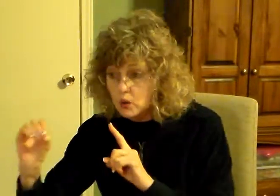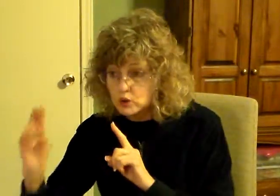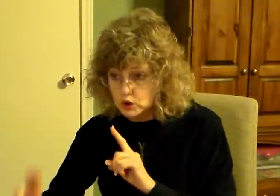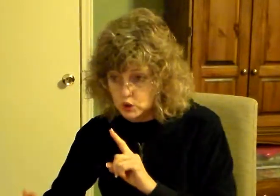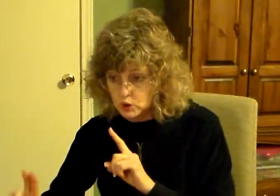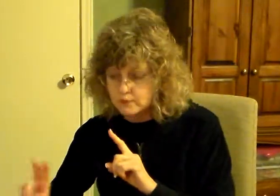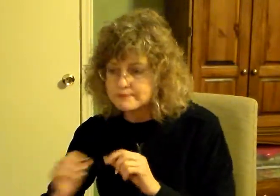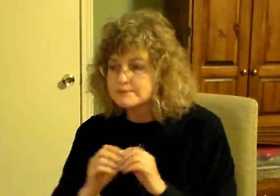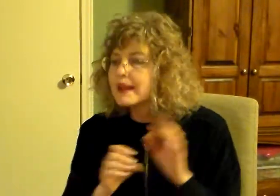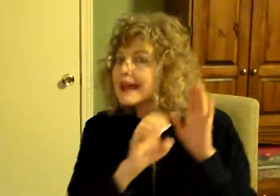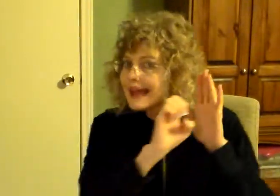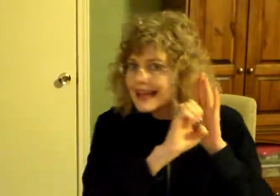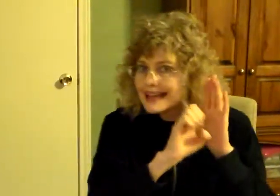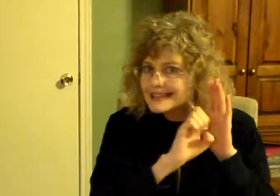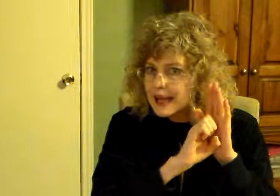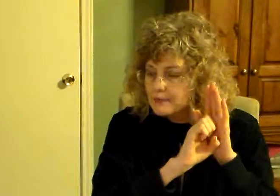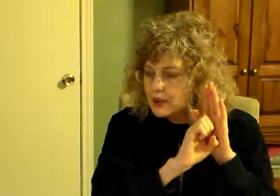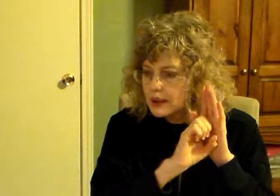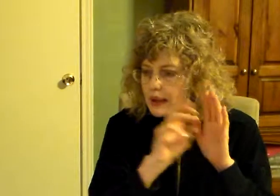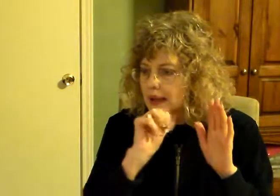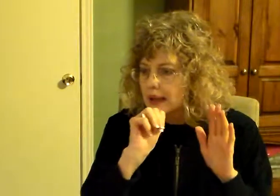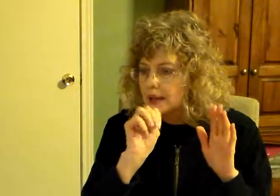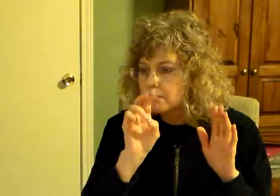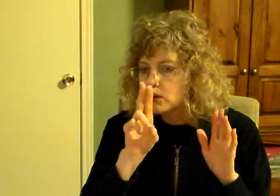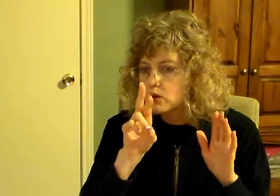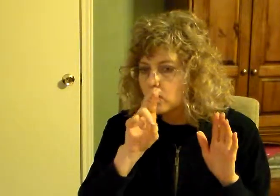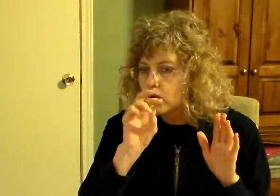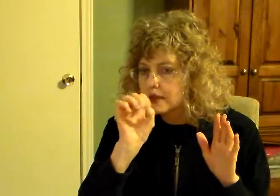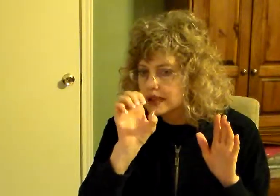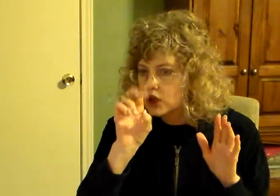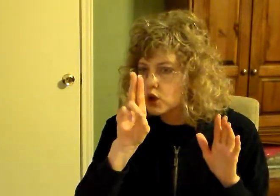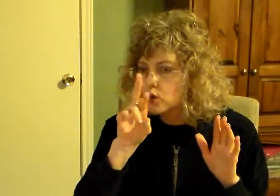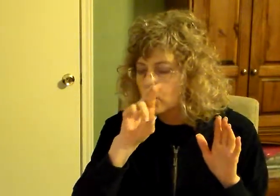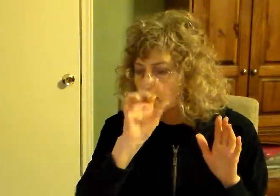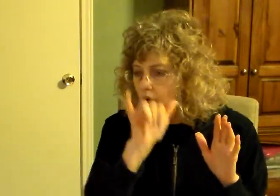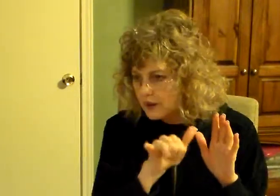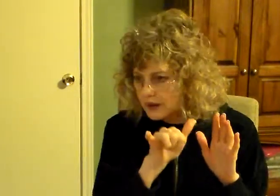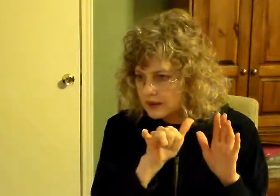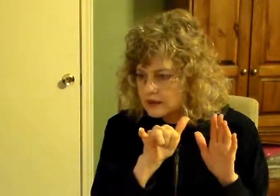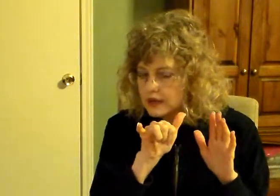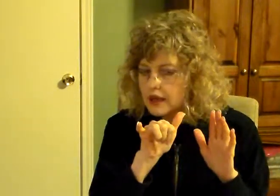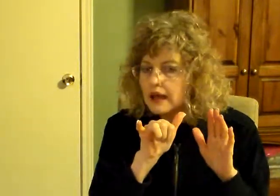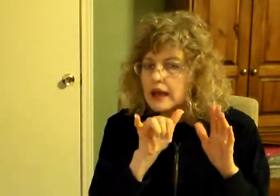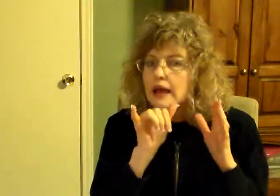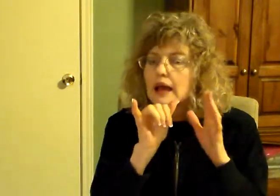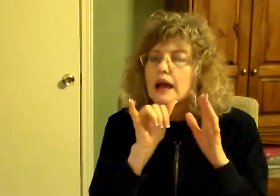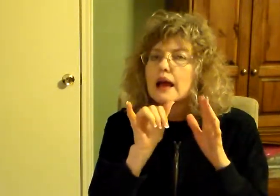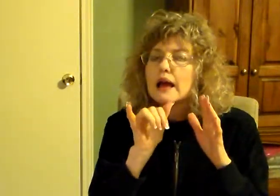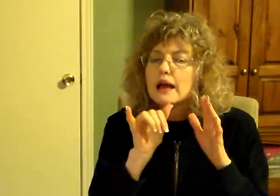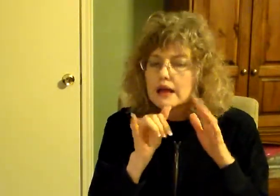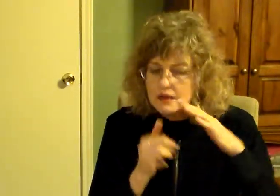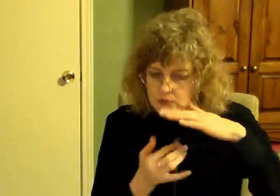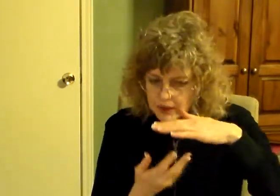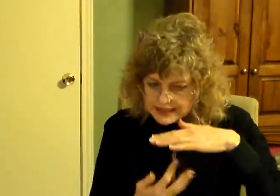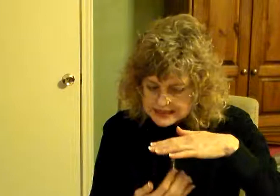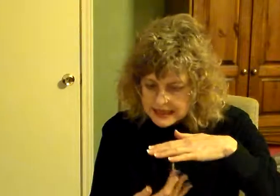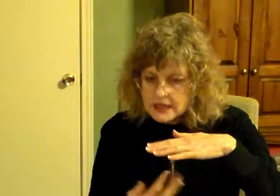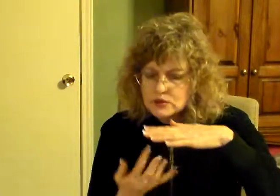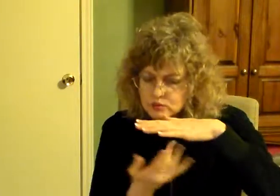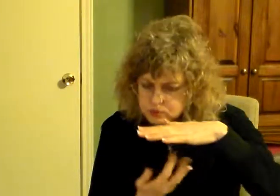Another example is mercury oxide. Now mercury oxide does decompose in heating. Strong heating of mercury oxide breaks it down into mercury, a